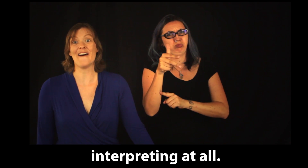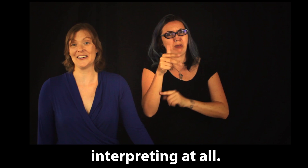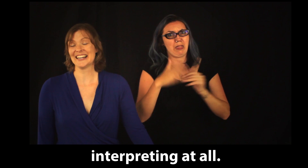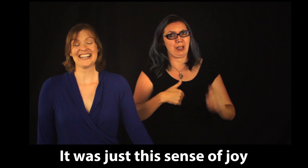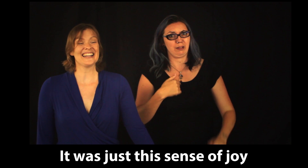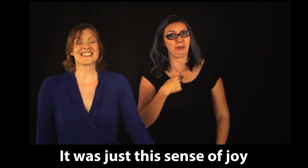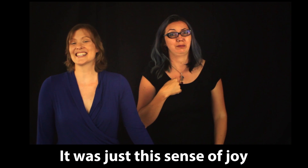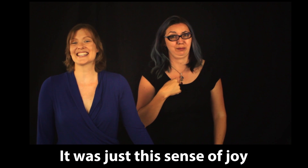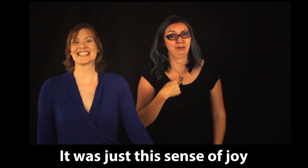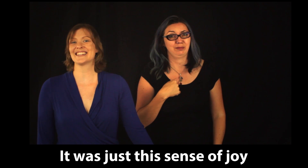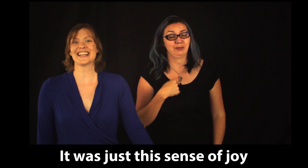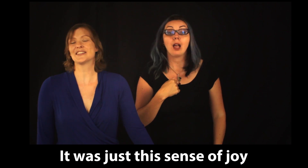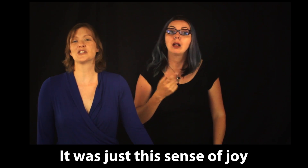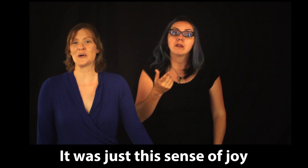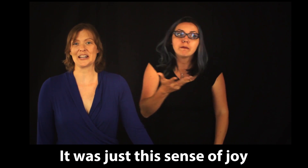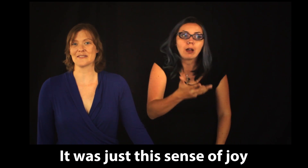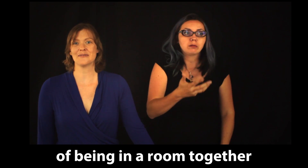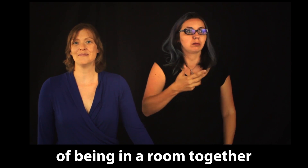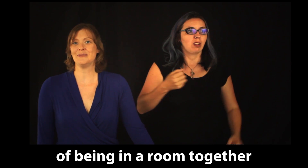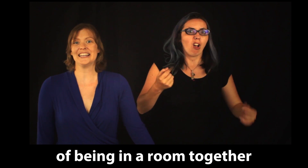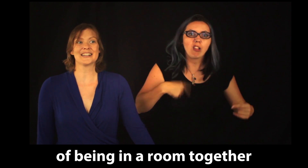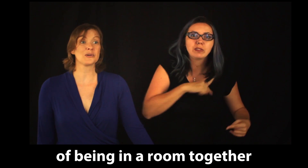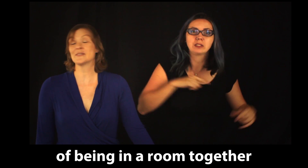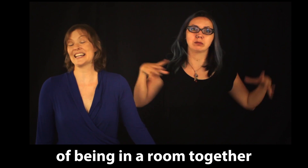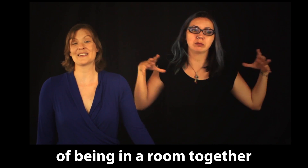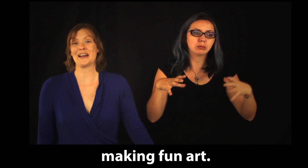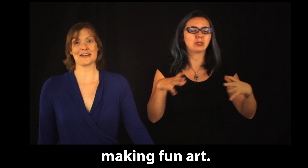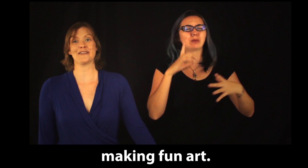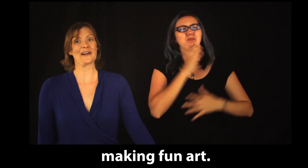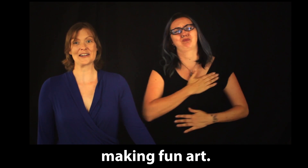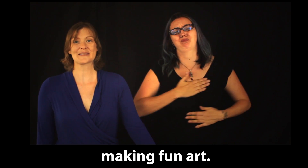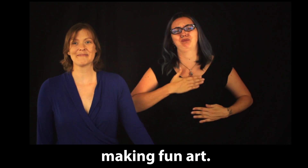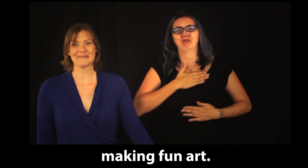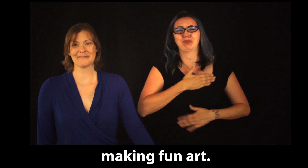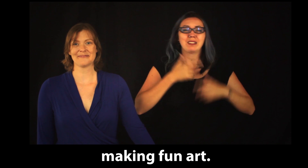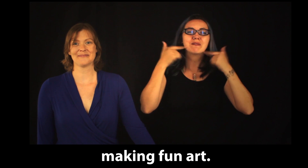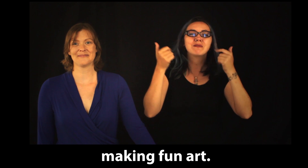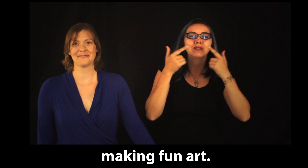interpreting at all. It was just this sense of joy of being in a room together making fun art.